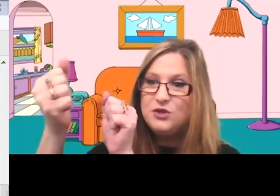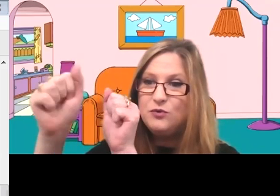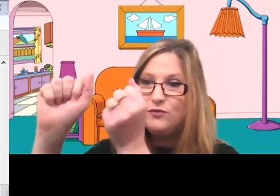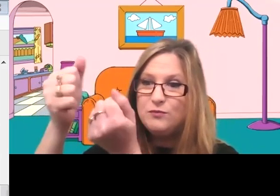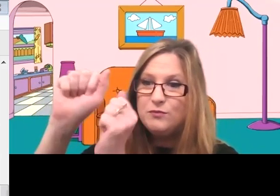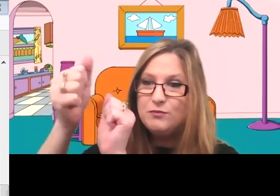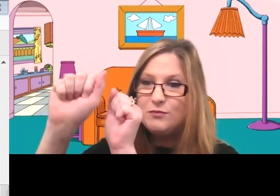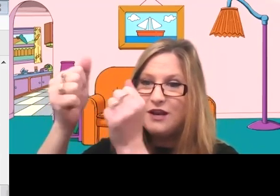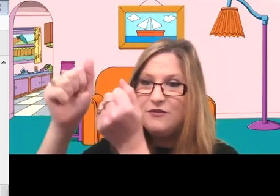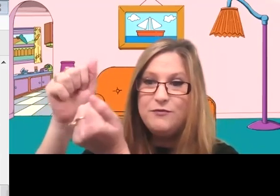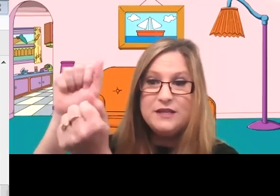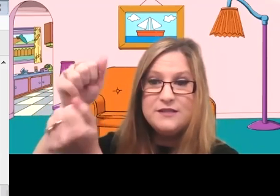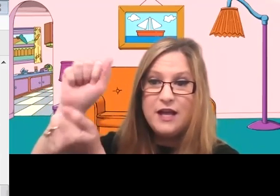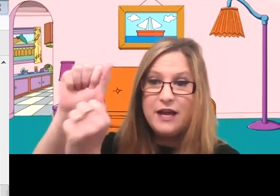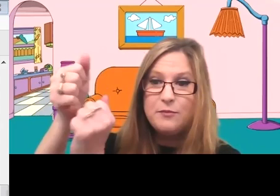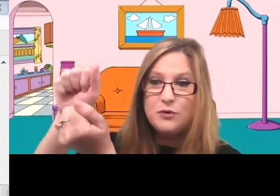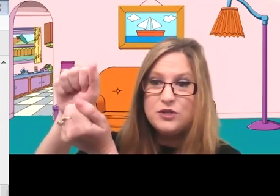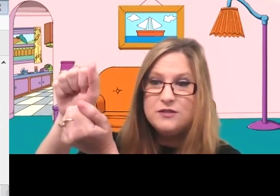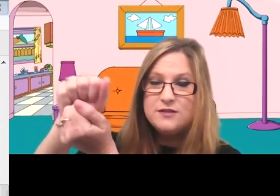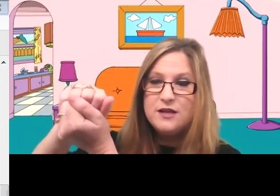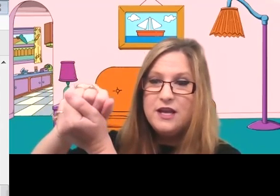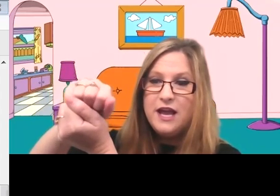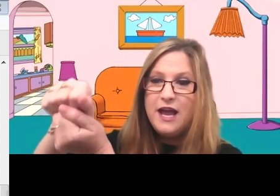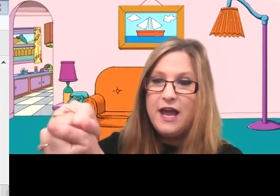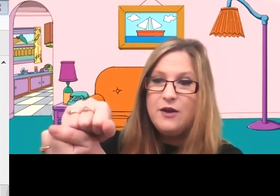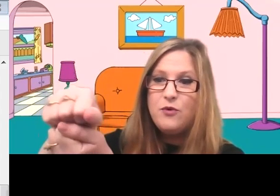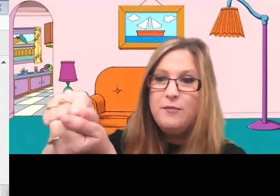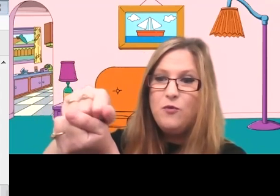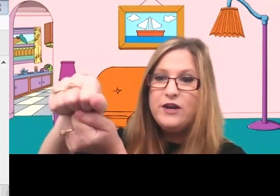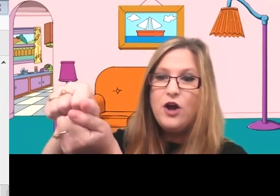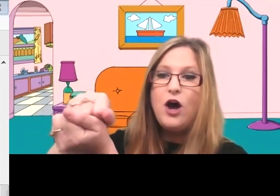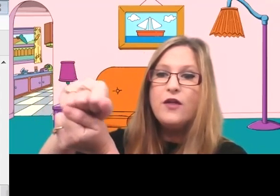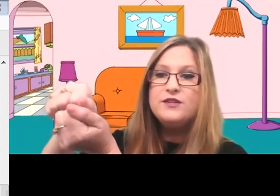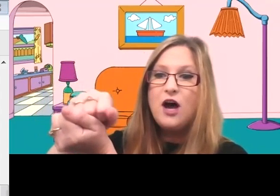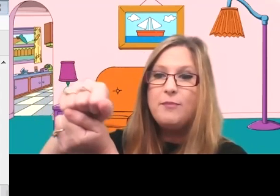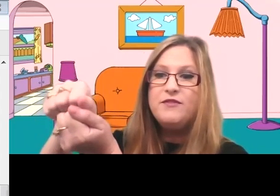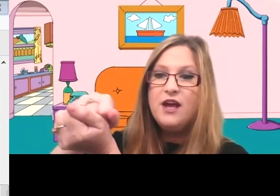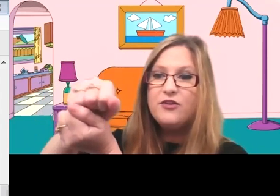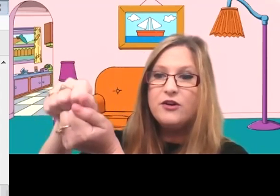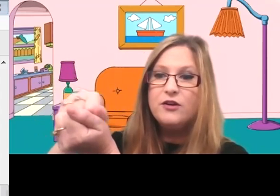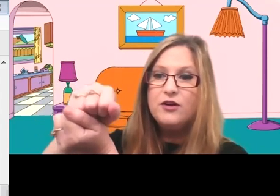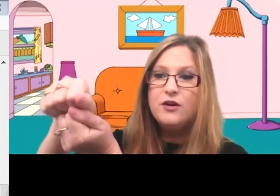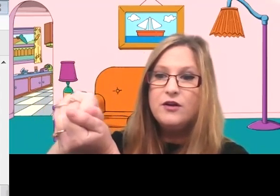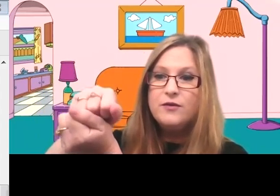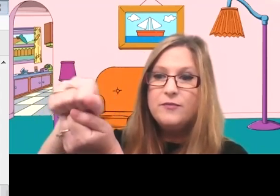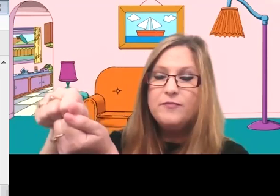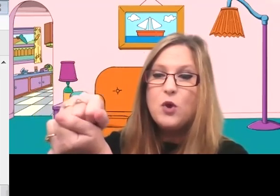make two kind of fist-like motions, and rub one on the top of the other.